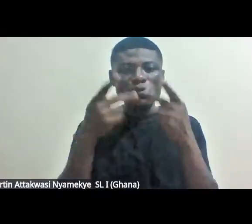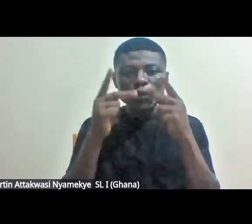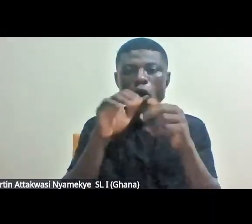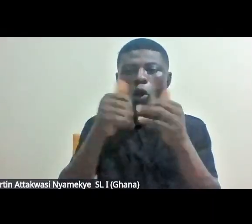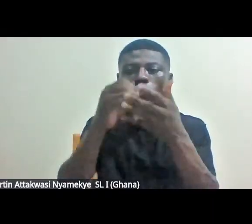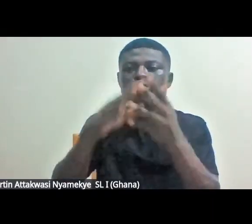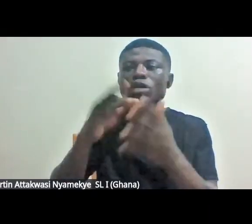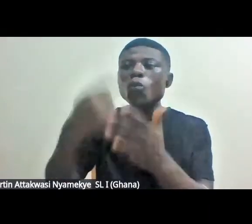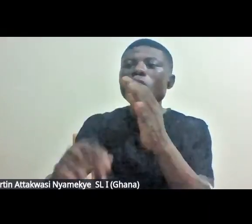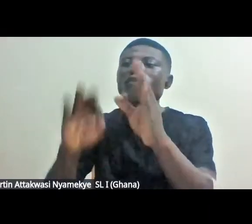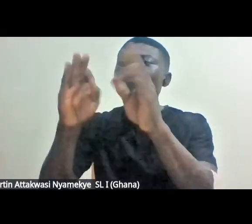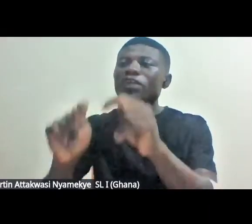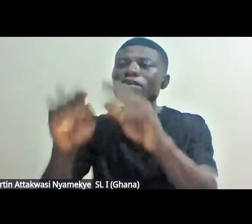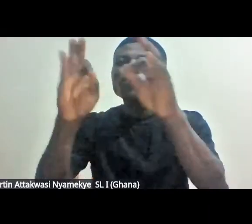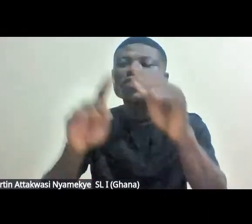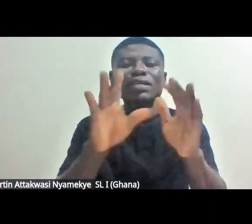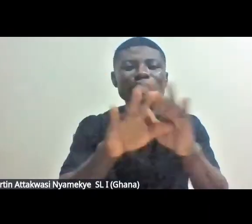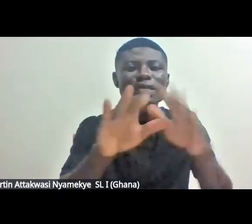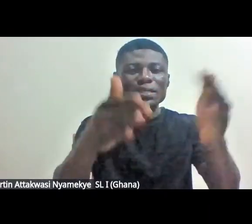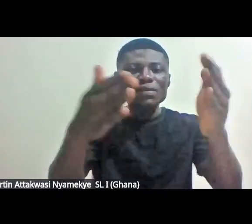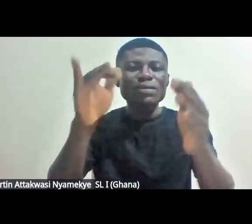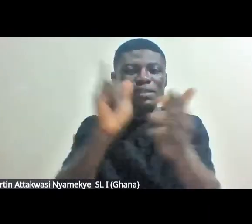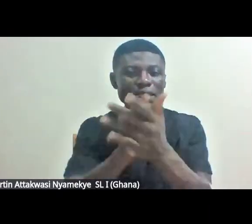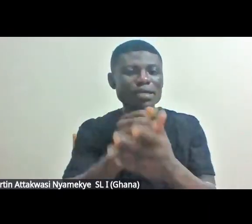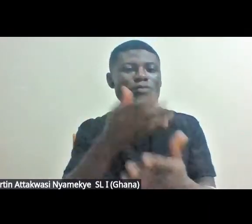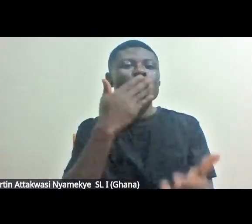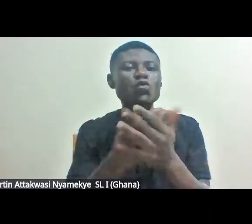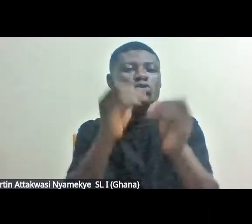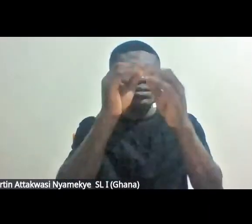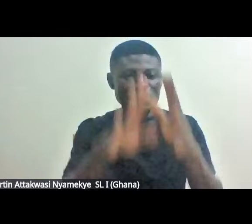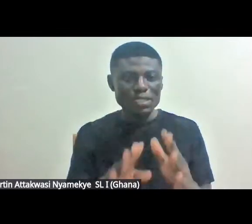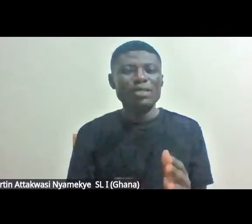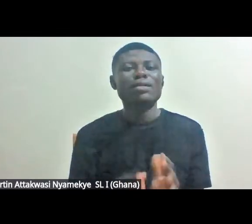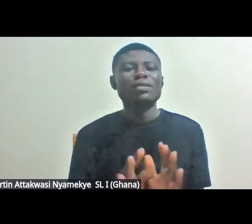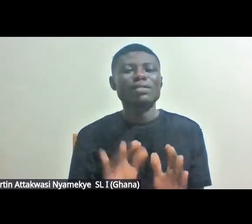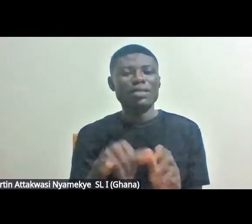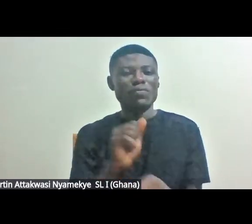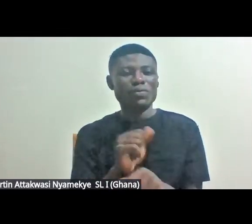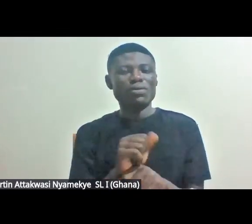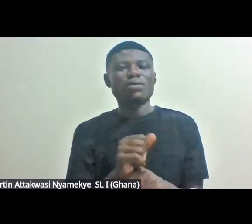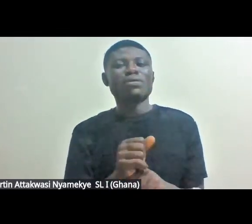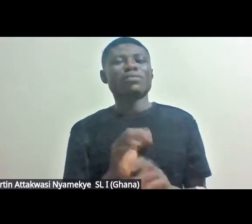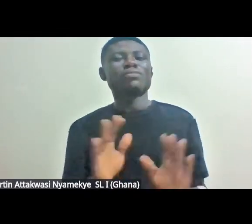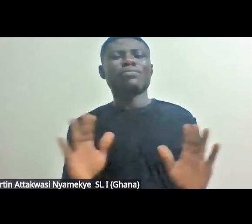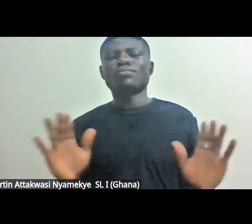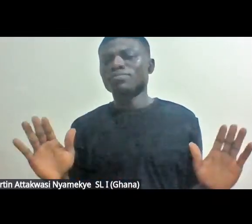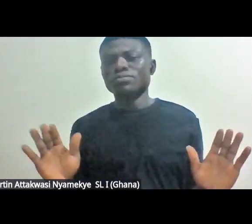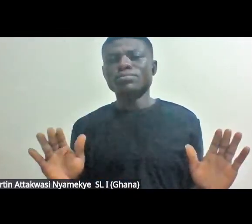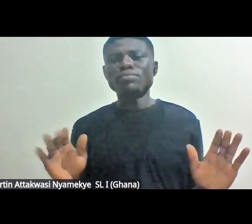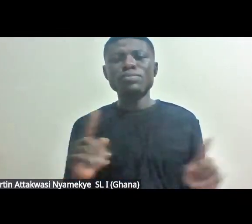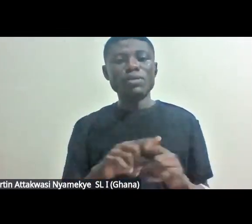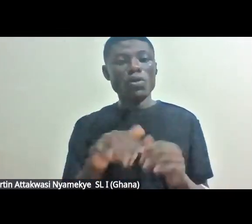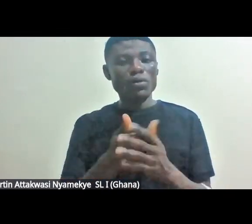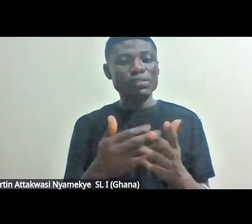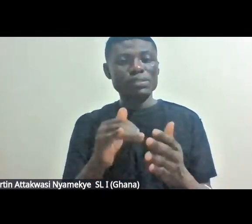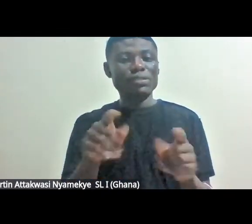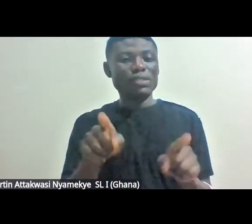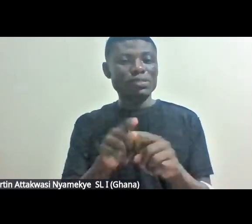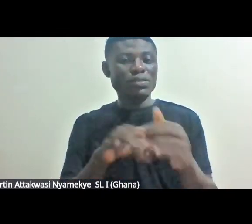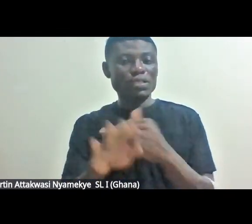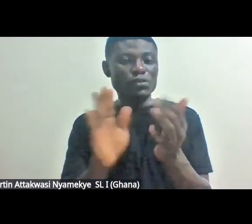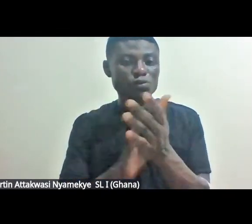they get to go get a job, go to school, graduate from school, get a date. All these things matter.